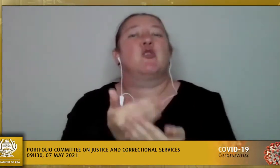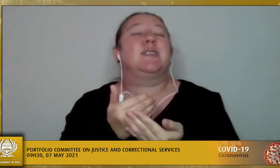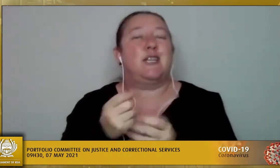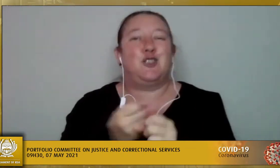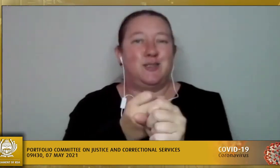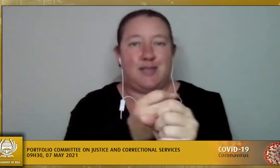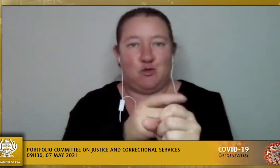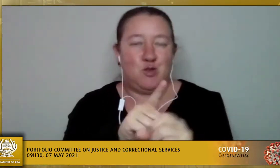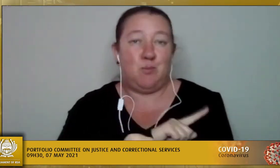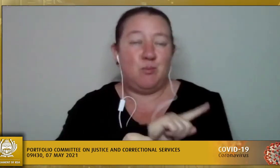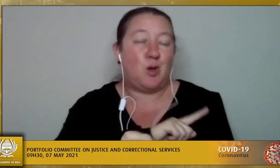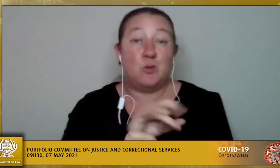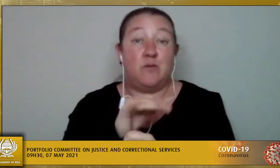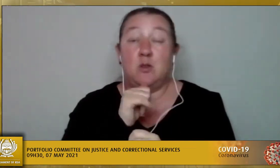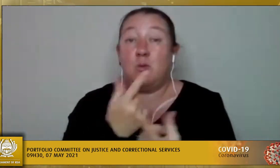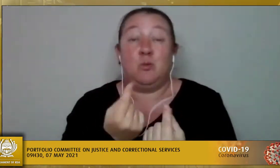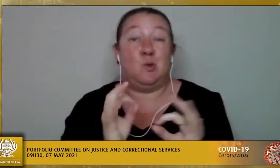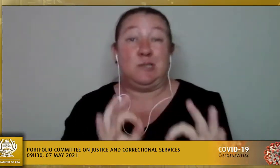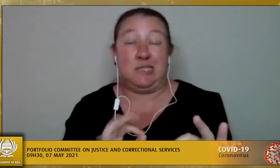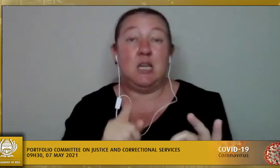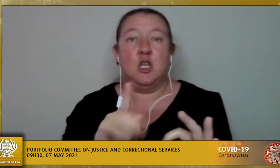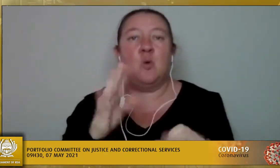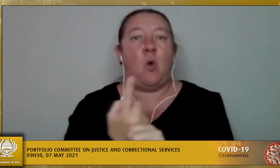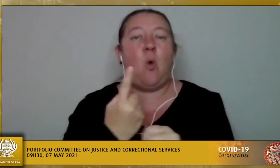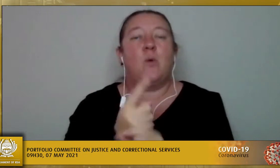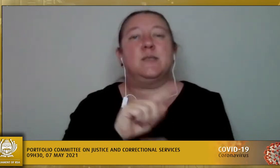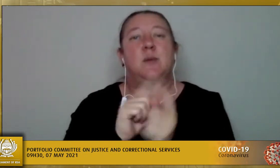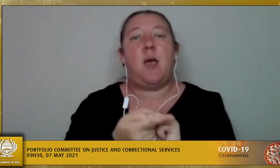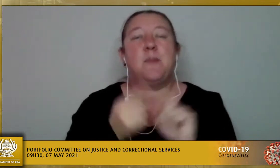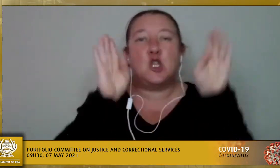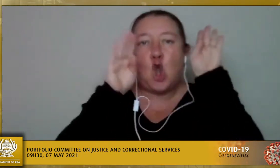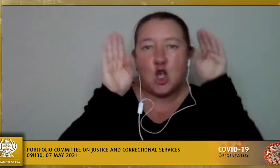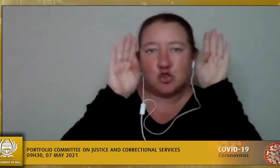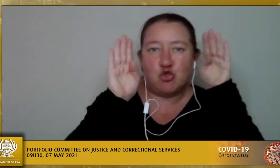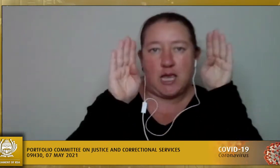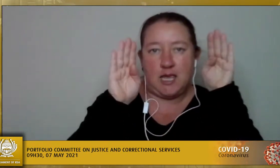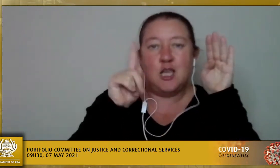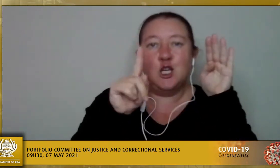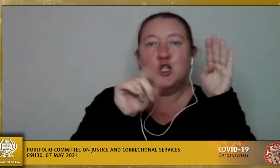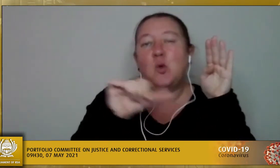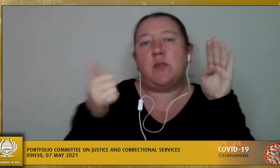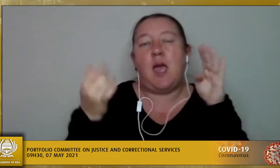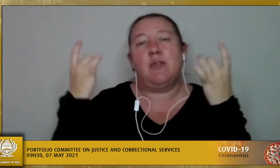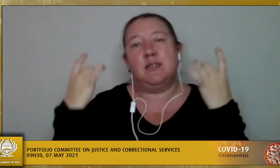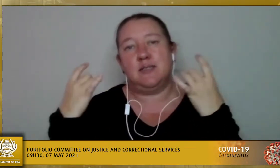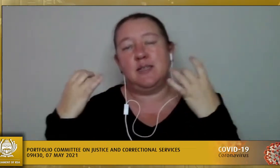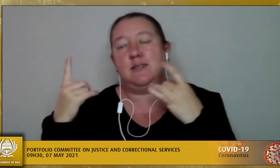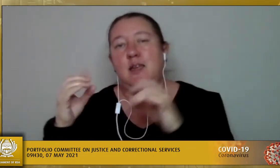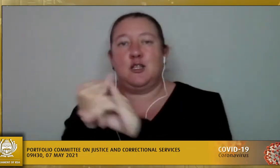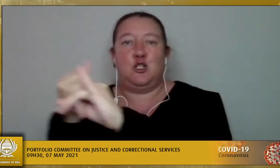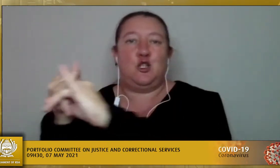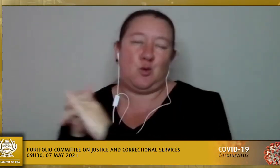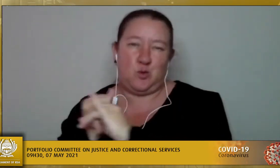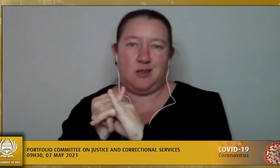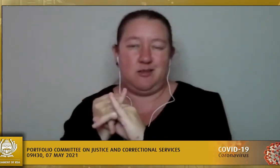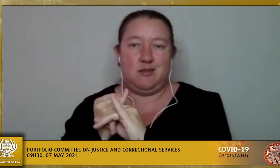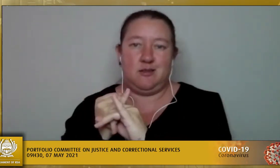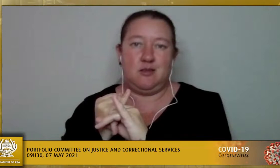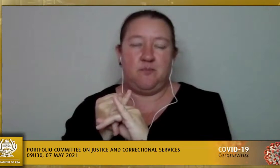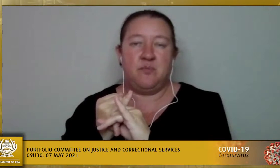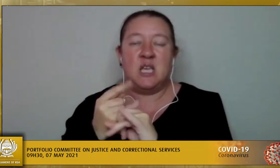you don't do that you will always become a necessary to the other sister institutions and so that